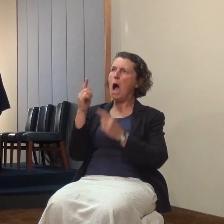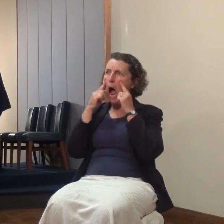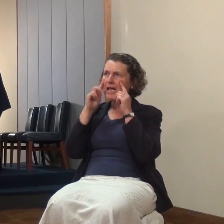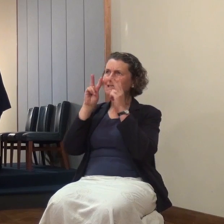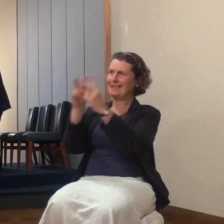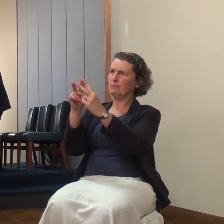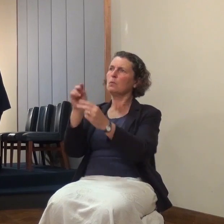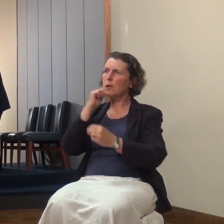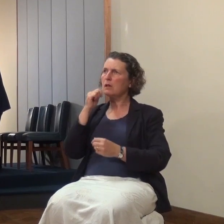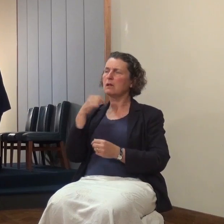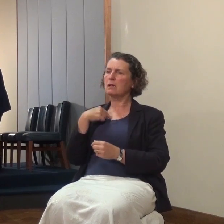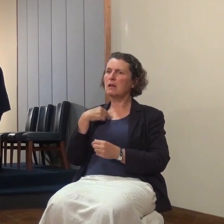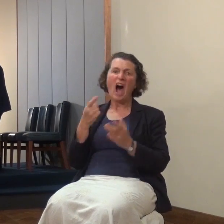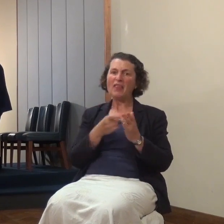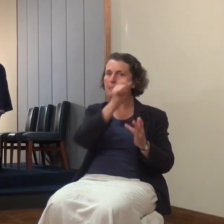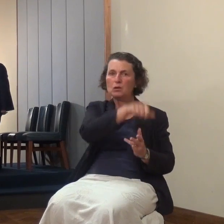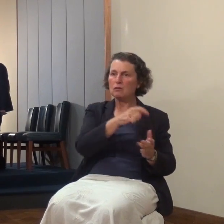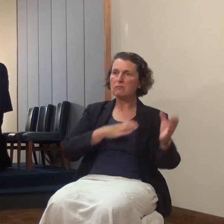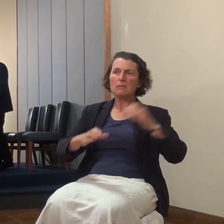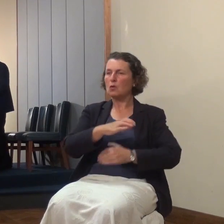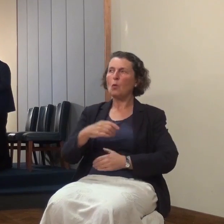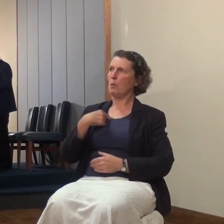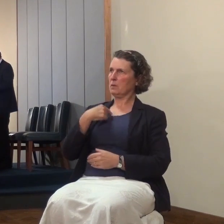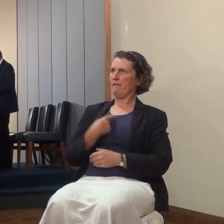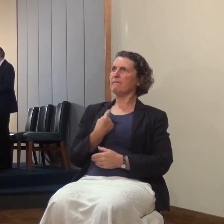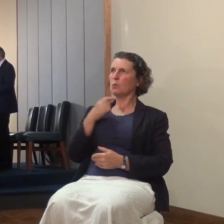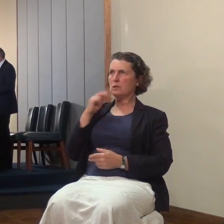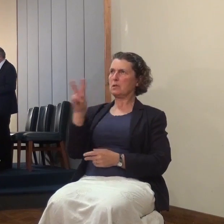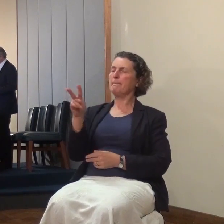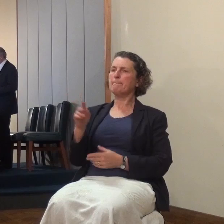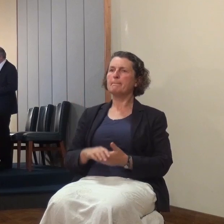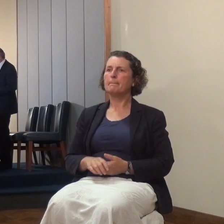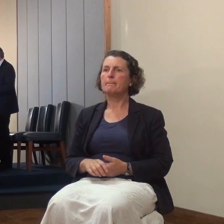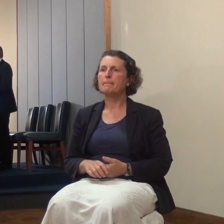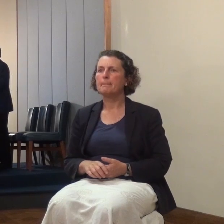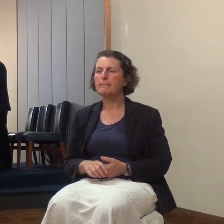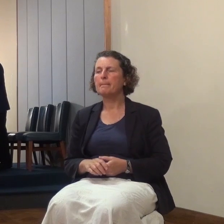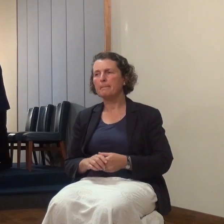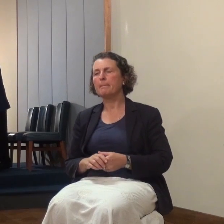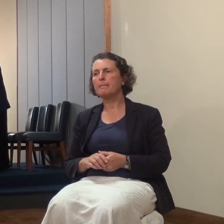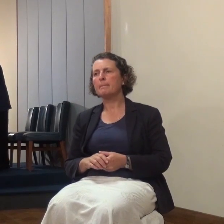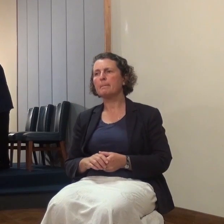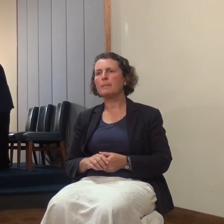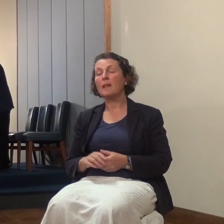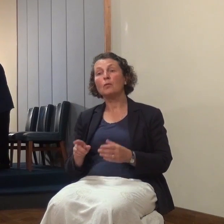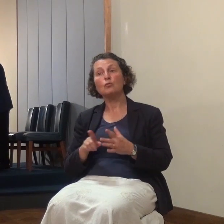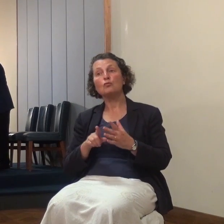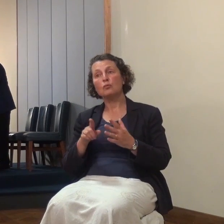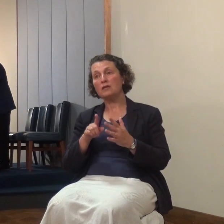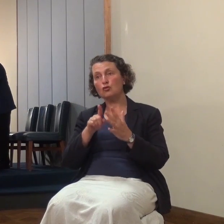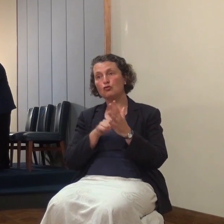and not another. My reins be consumed within me. It is orthodox belief, you see,